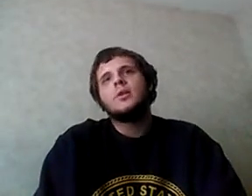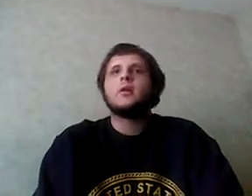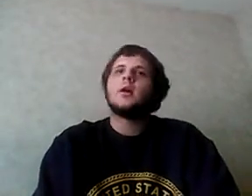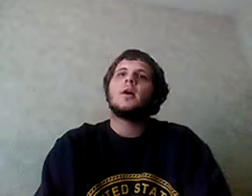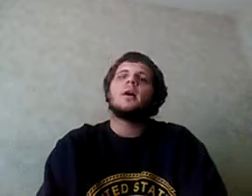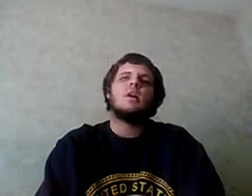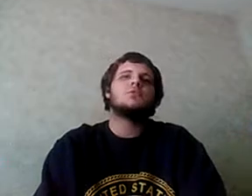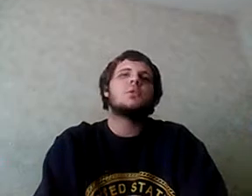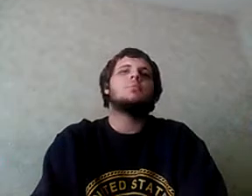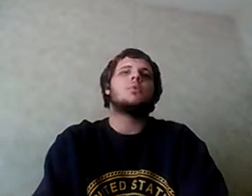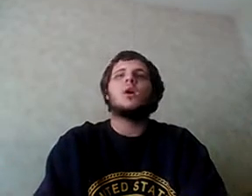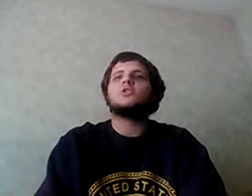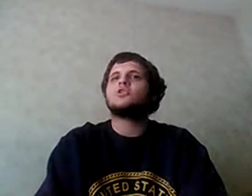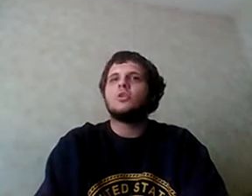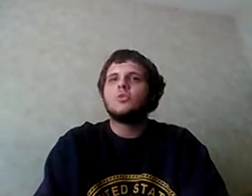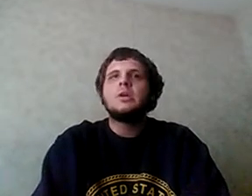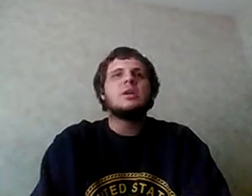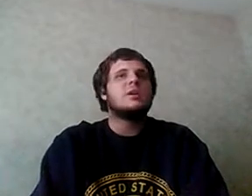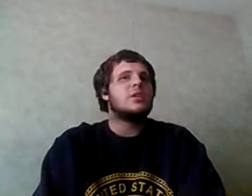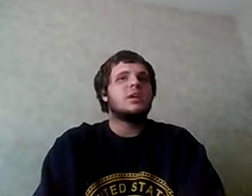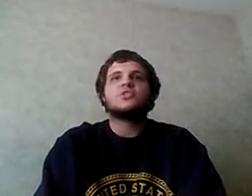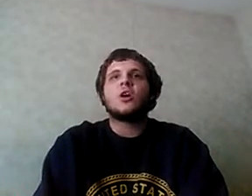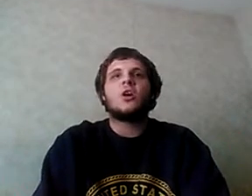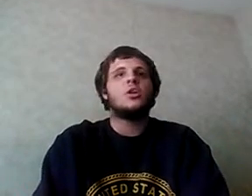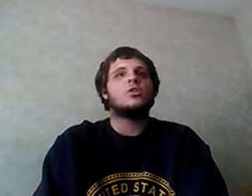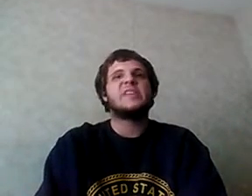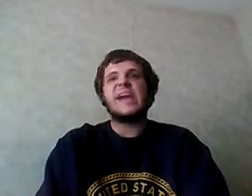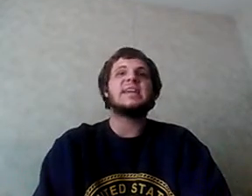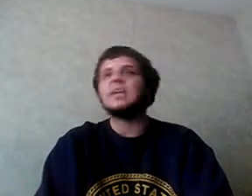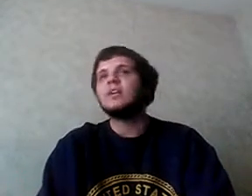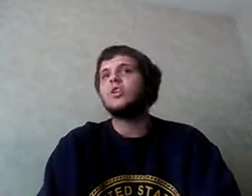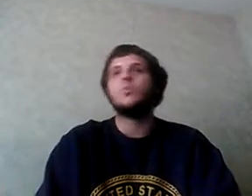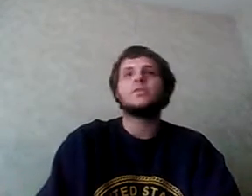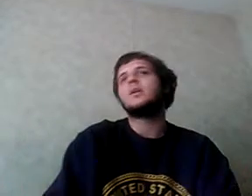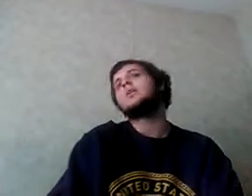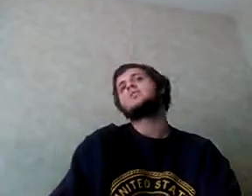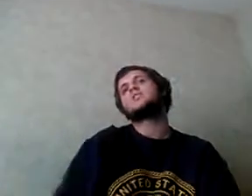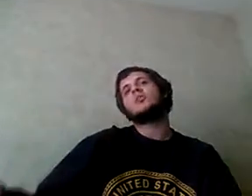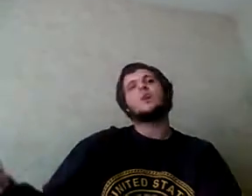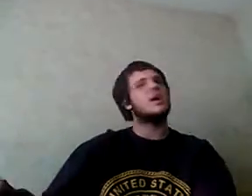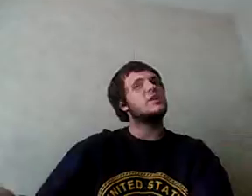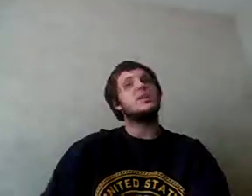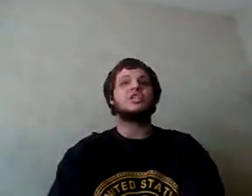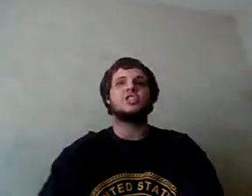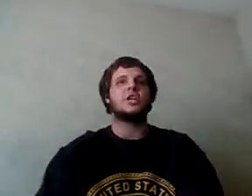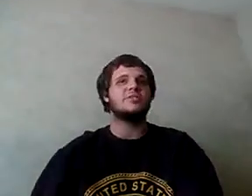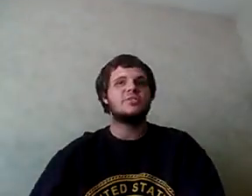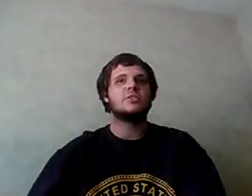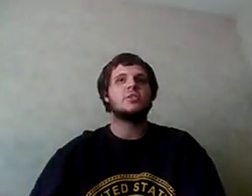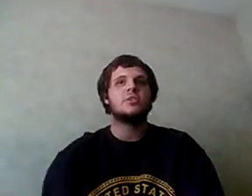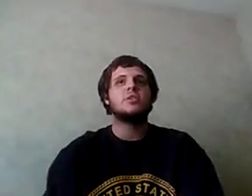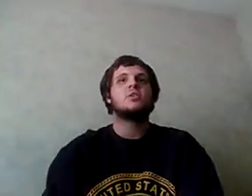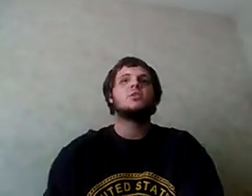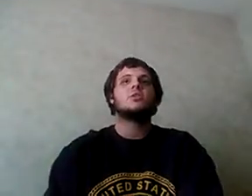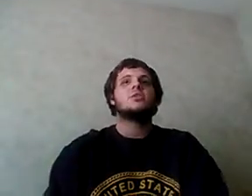And after they barrage you, they start tanking you with these tier 90 shits.